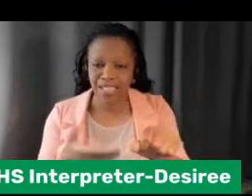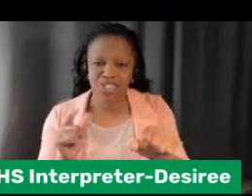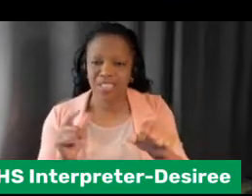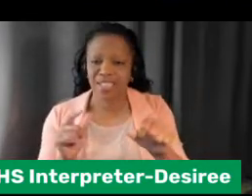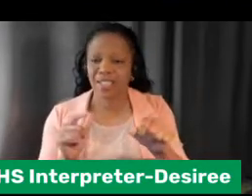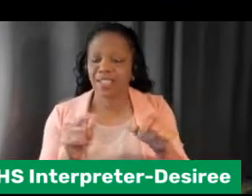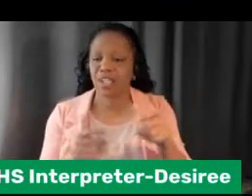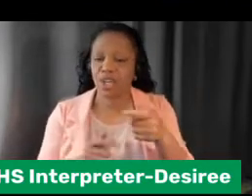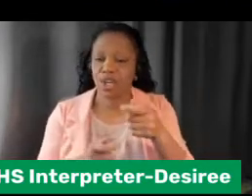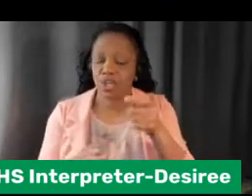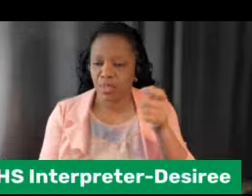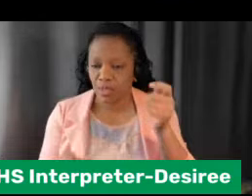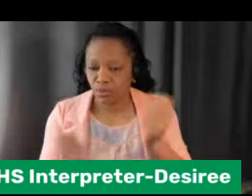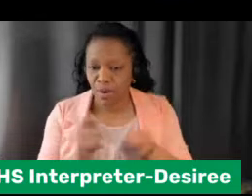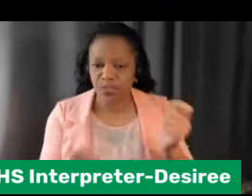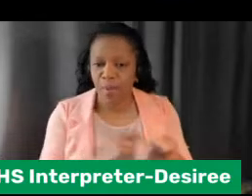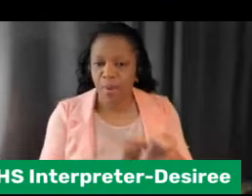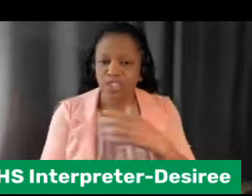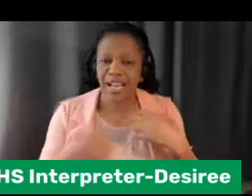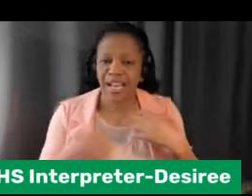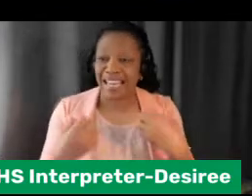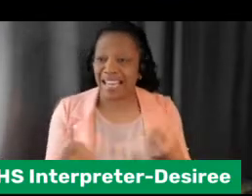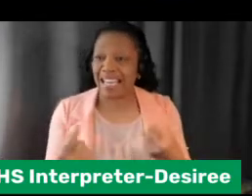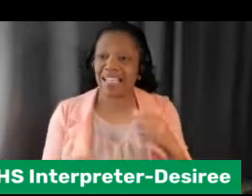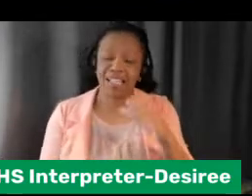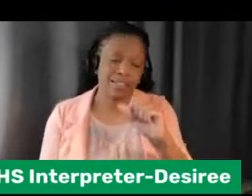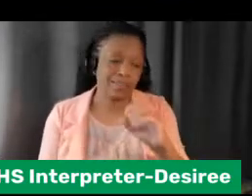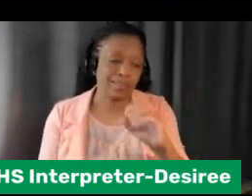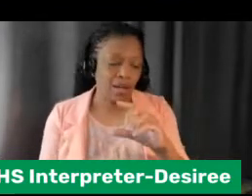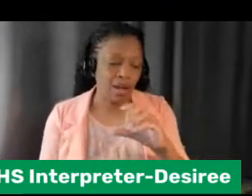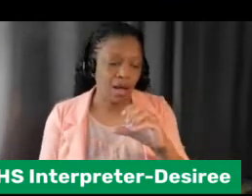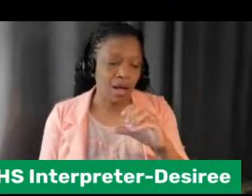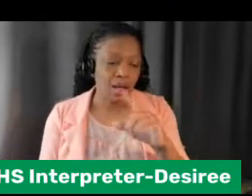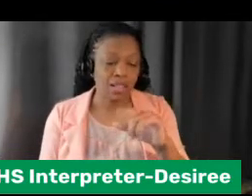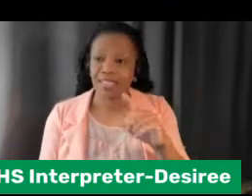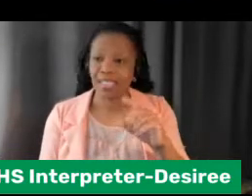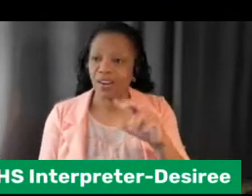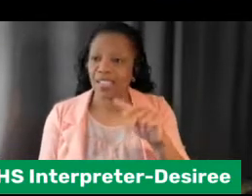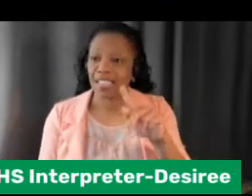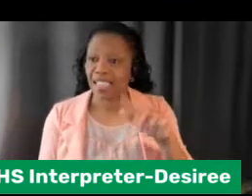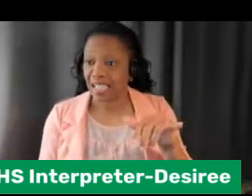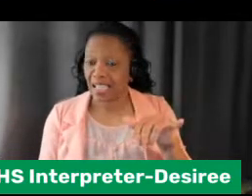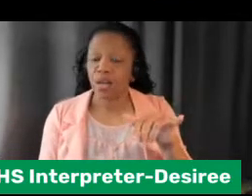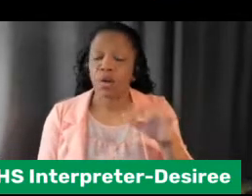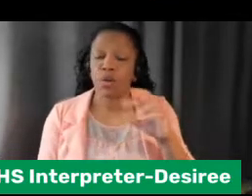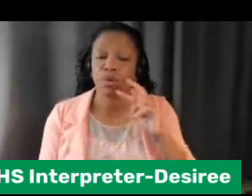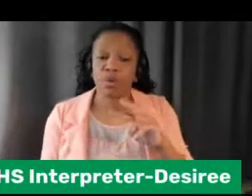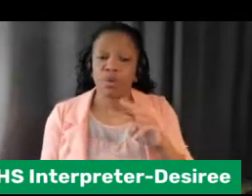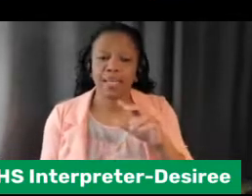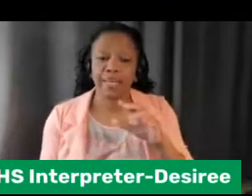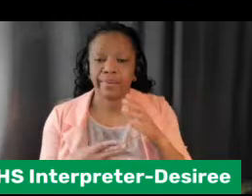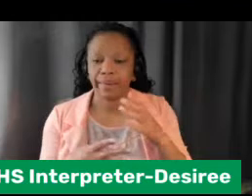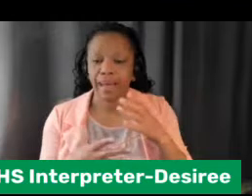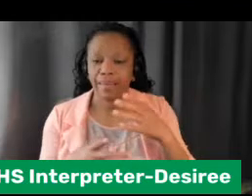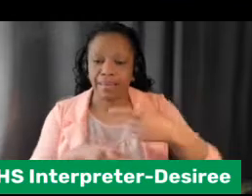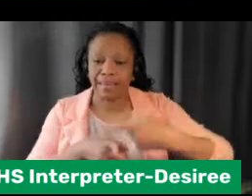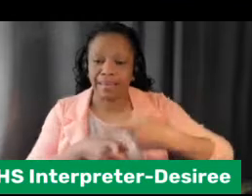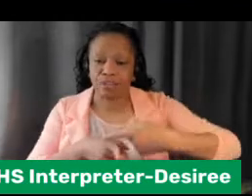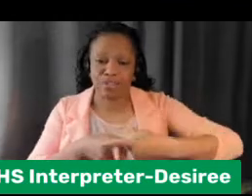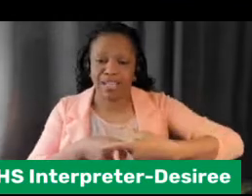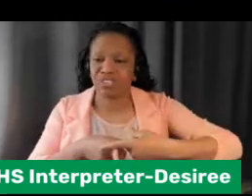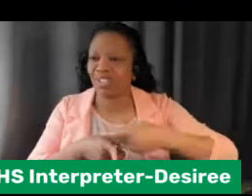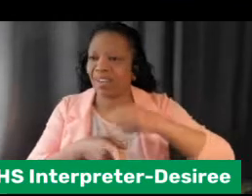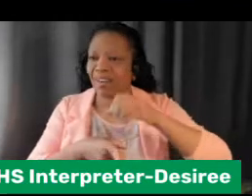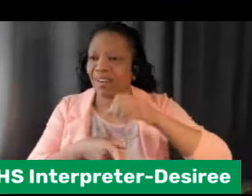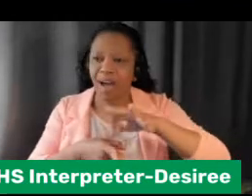Solidarity, also rooted in the Black liberation tradition, looking at the intersection of resistance